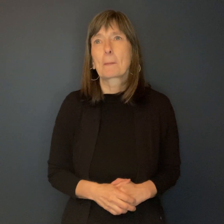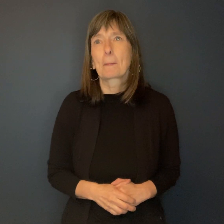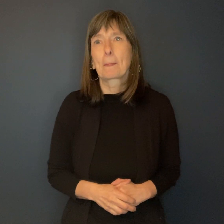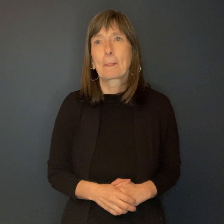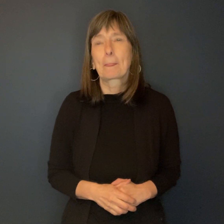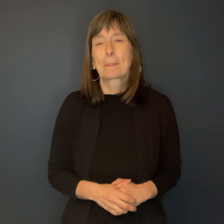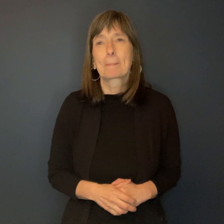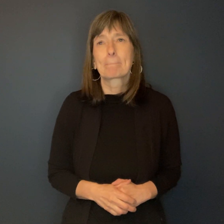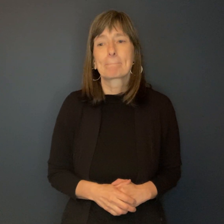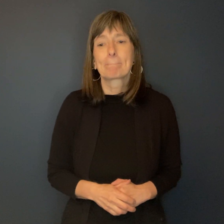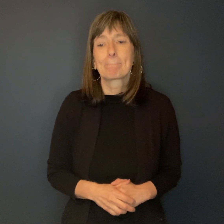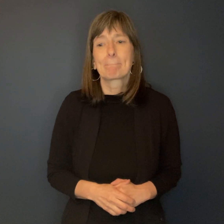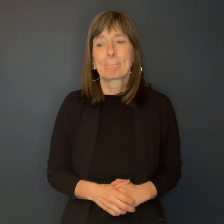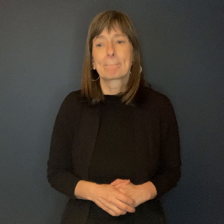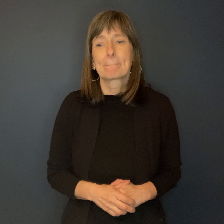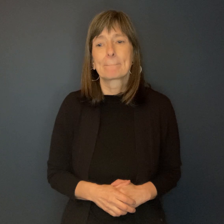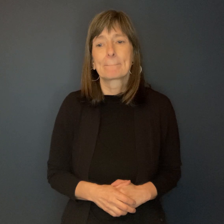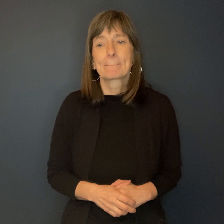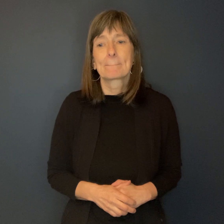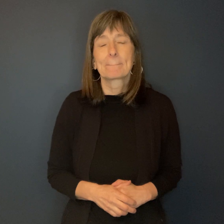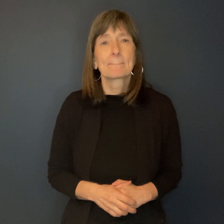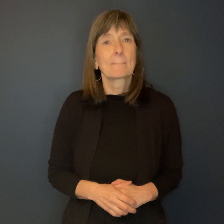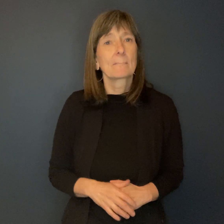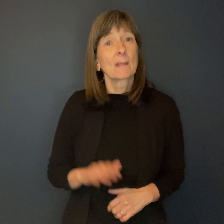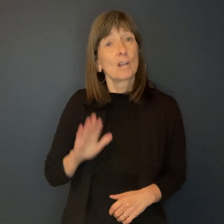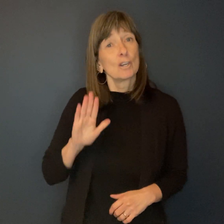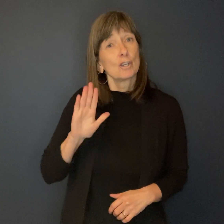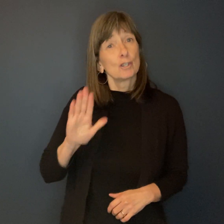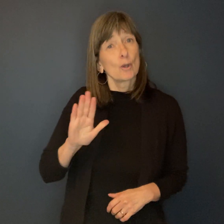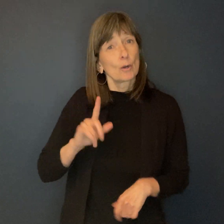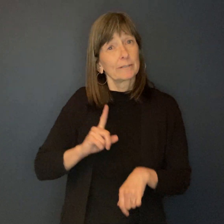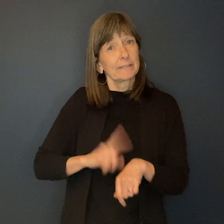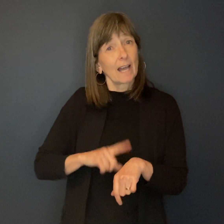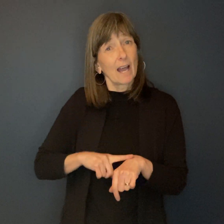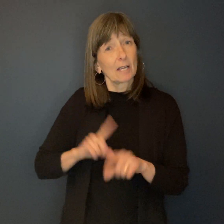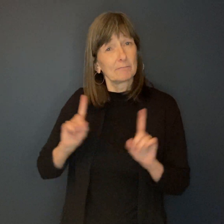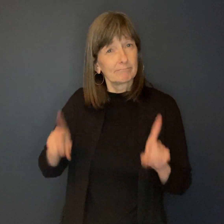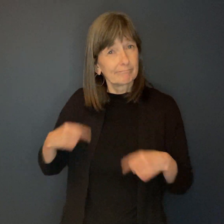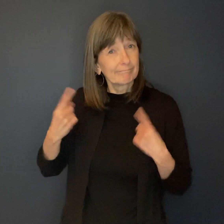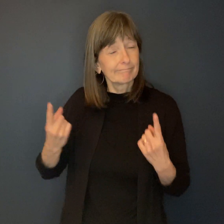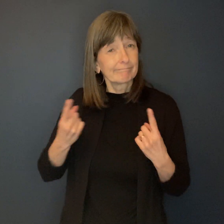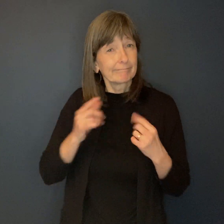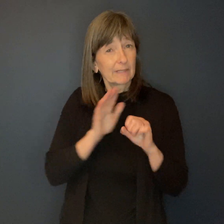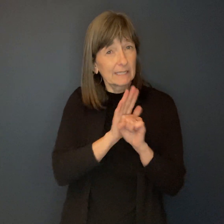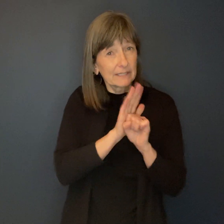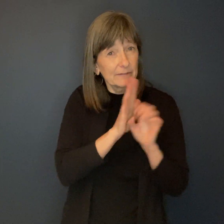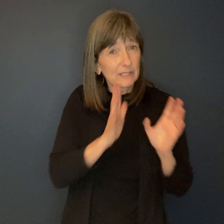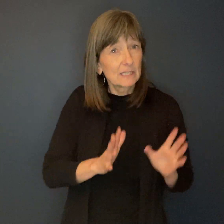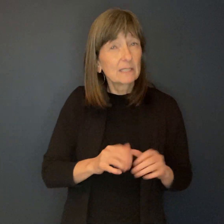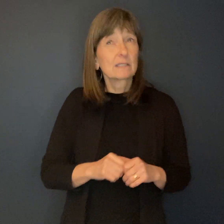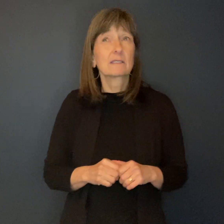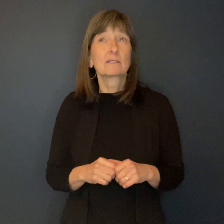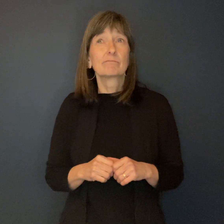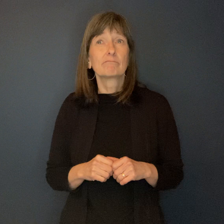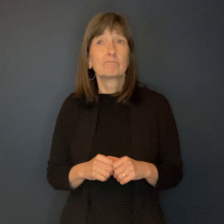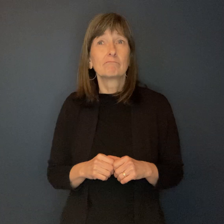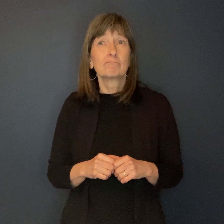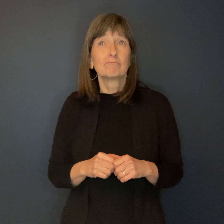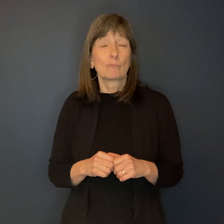is a better term, your time as an activist, or maybe correctly, your time as a pursuer of equality rights? Maybe that's a better term to